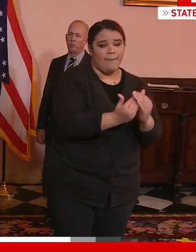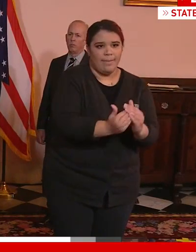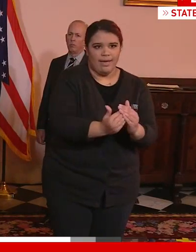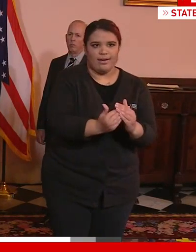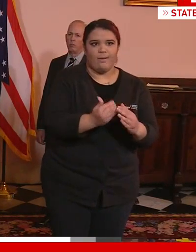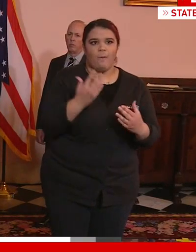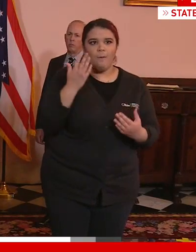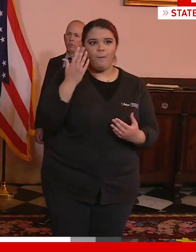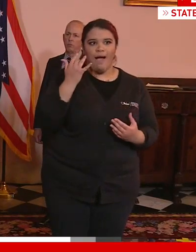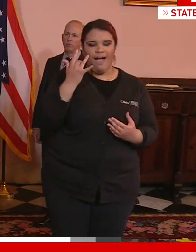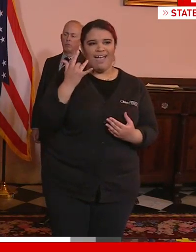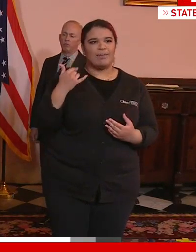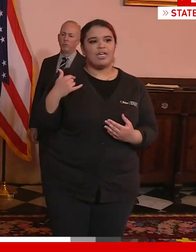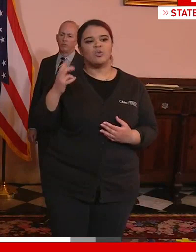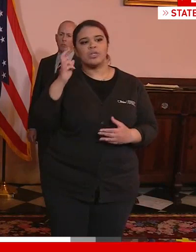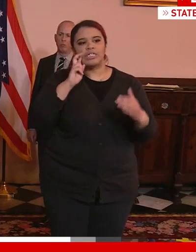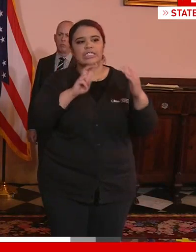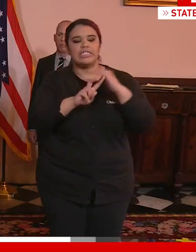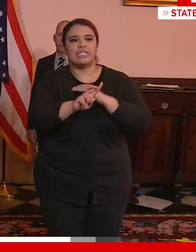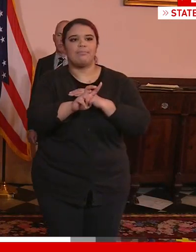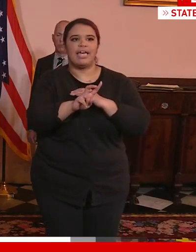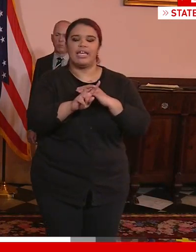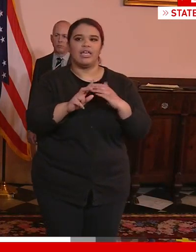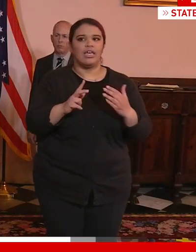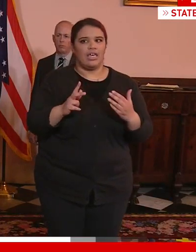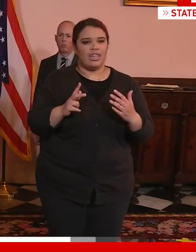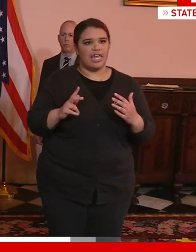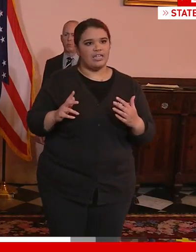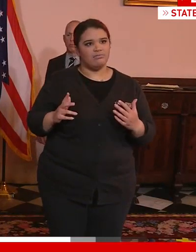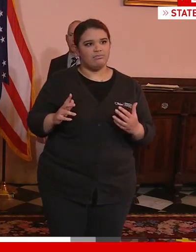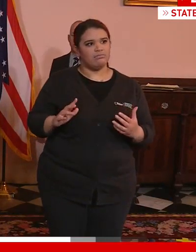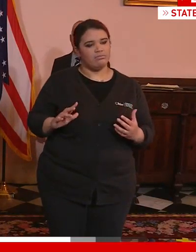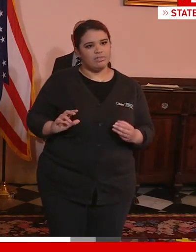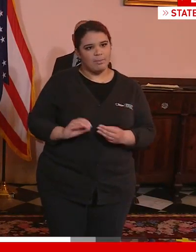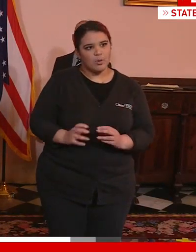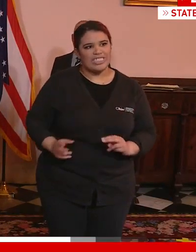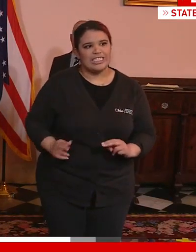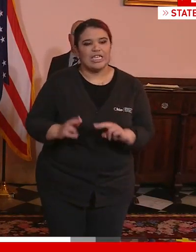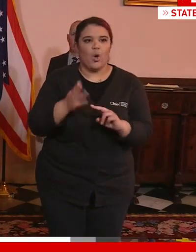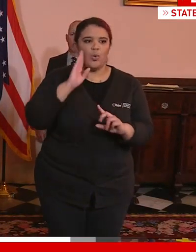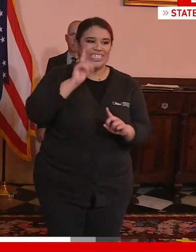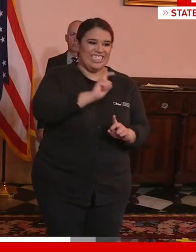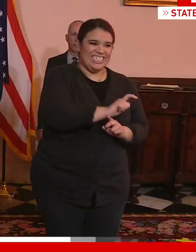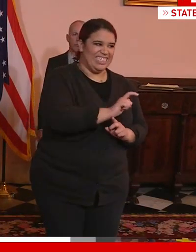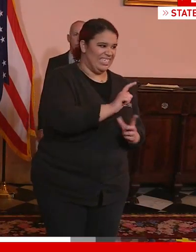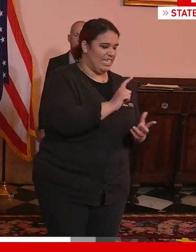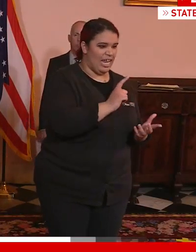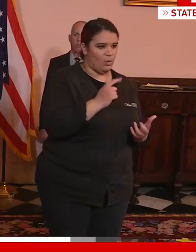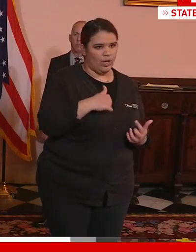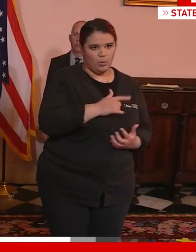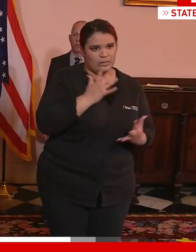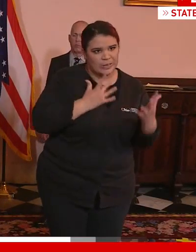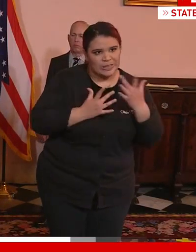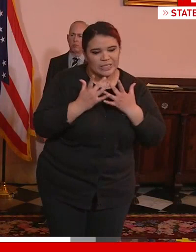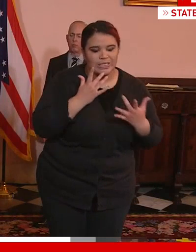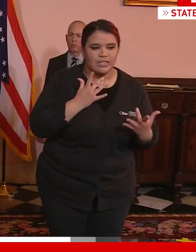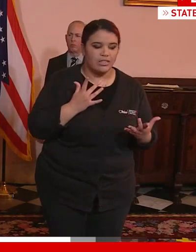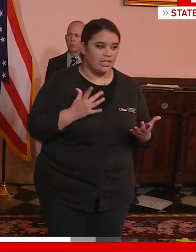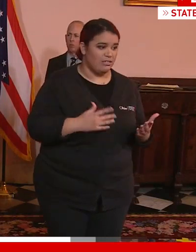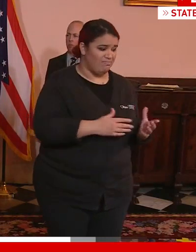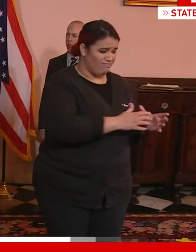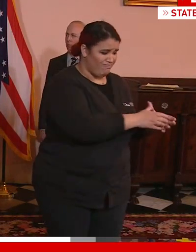impacts that we are anticipating. So that's why the conservation is really very important, because even that small amount will not